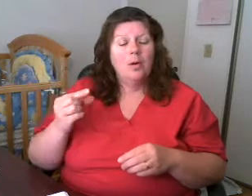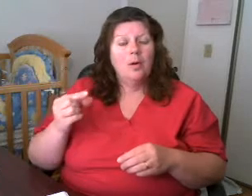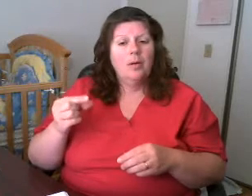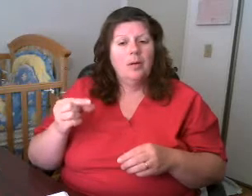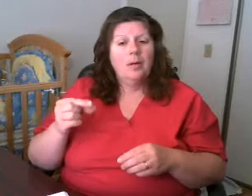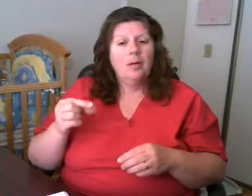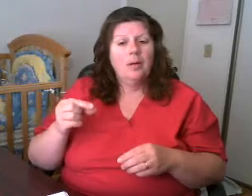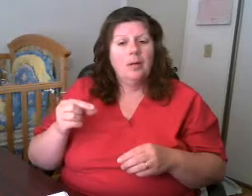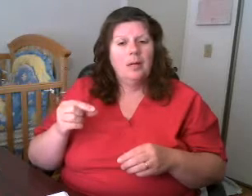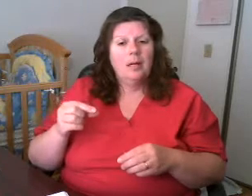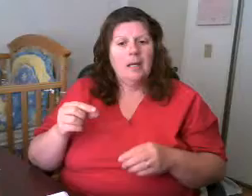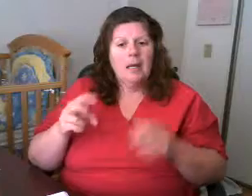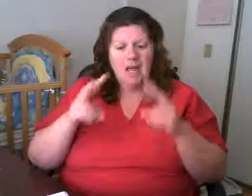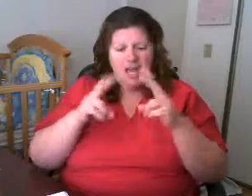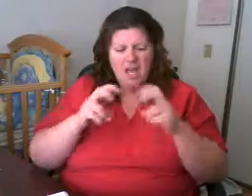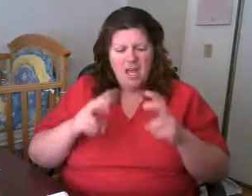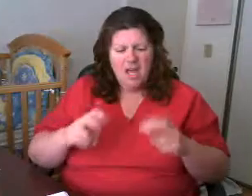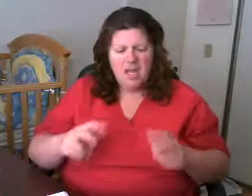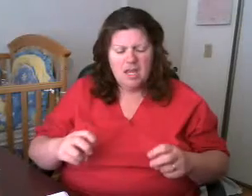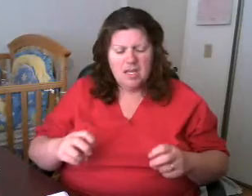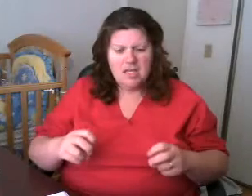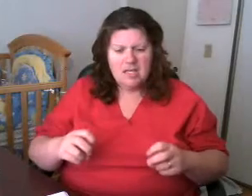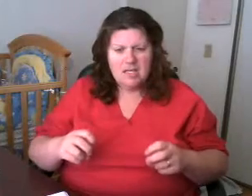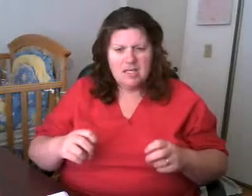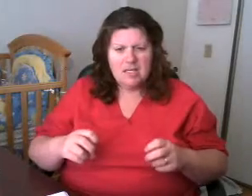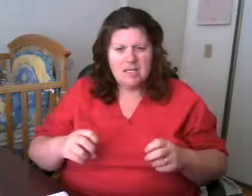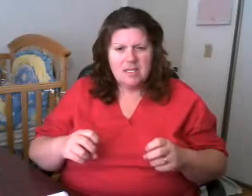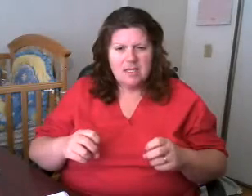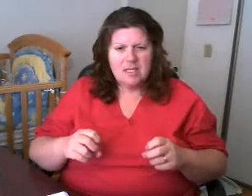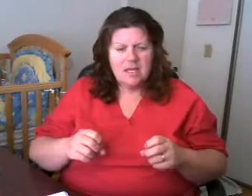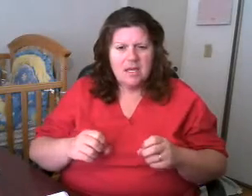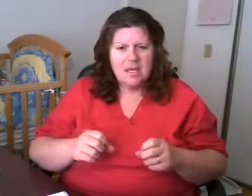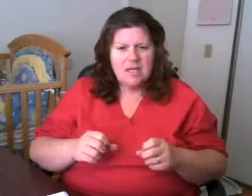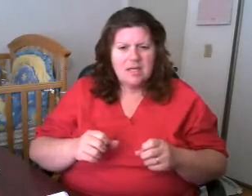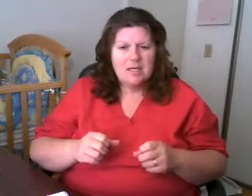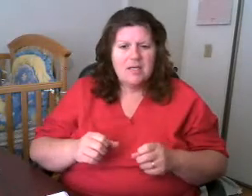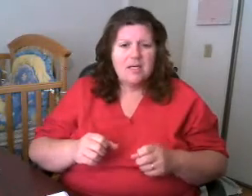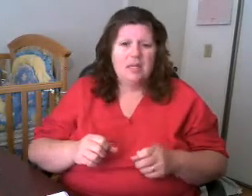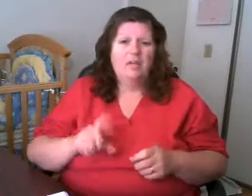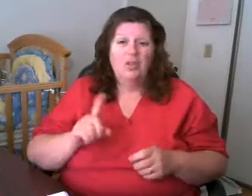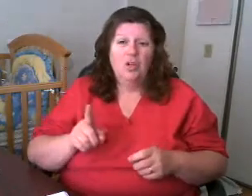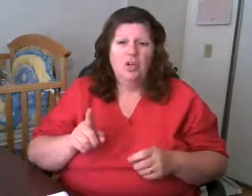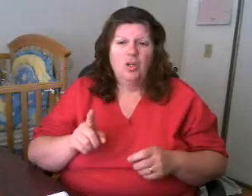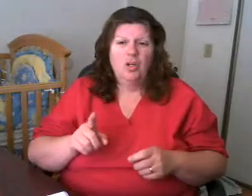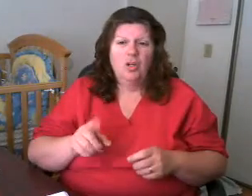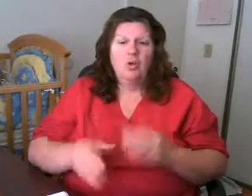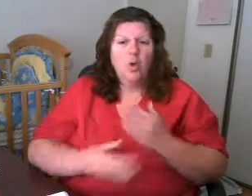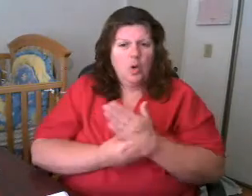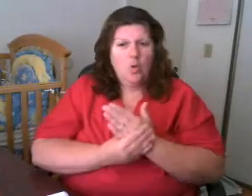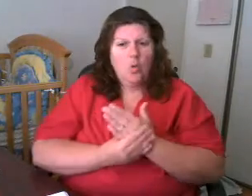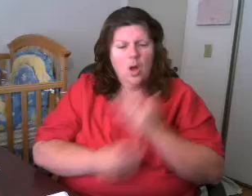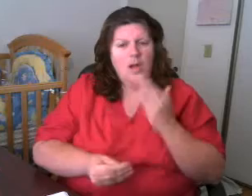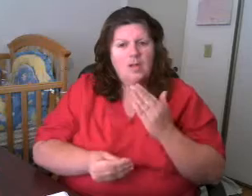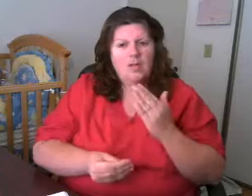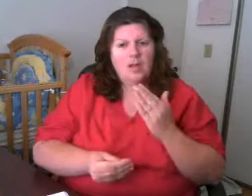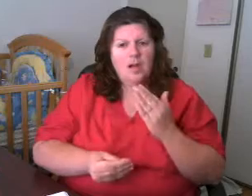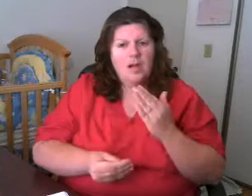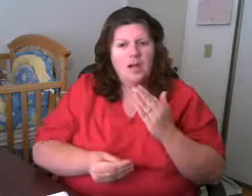to determine if you are qualified for the assignment. Okay, so you must have knowledge related